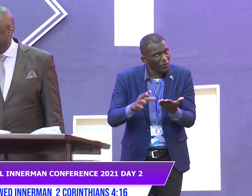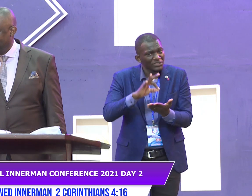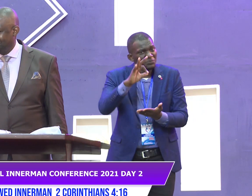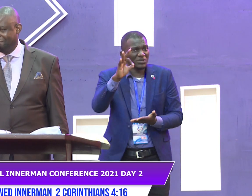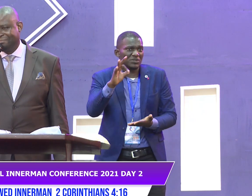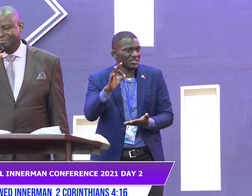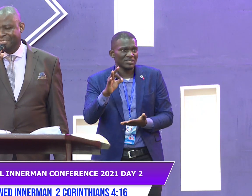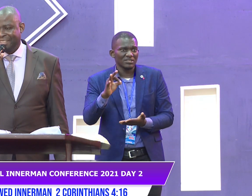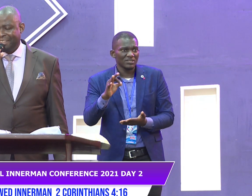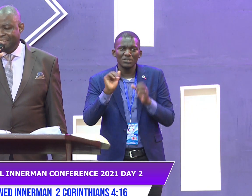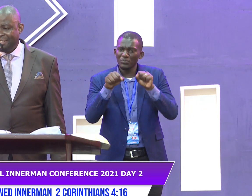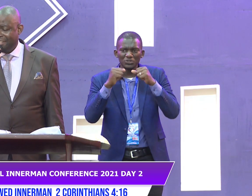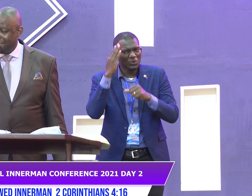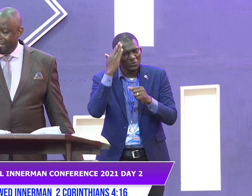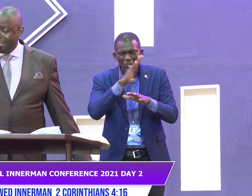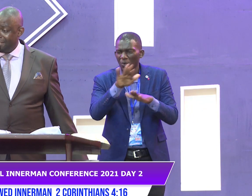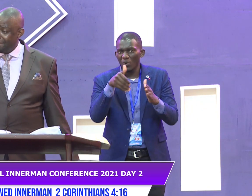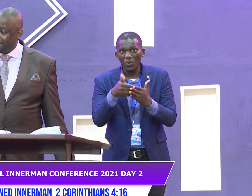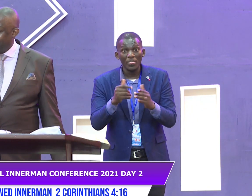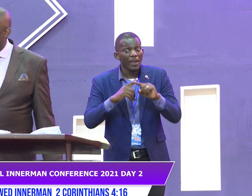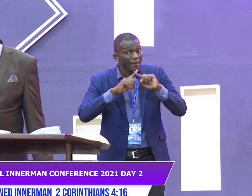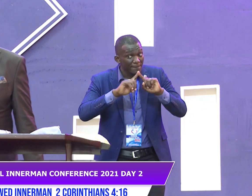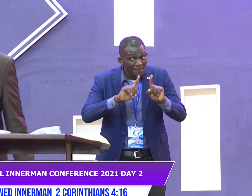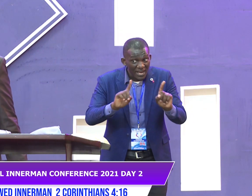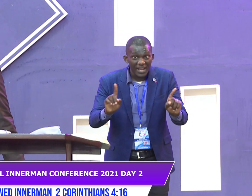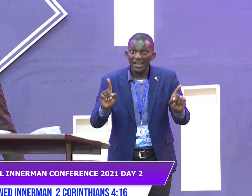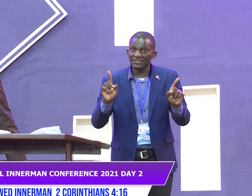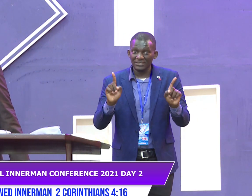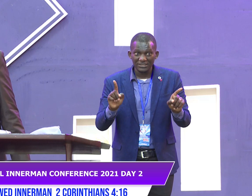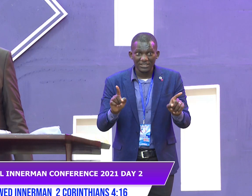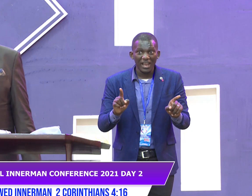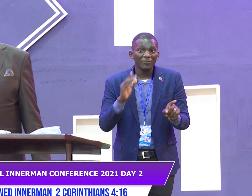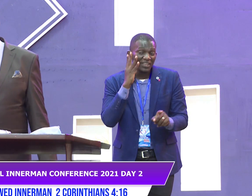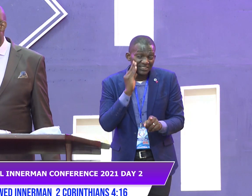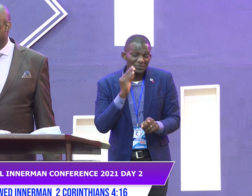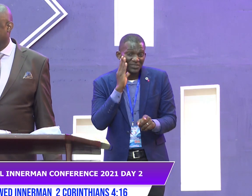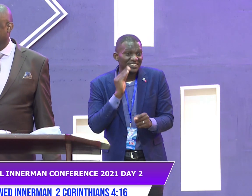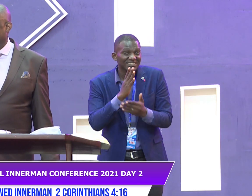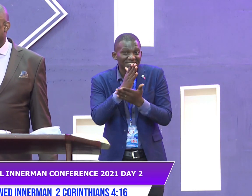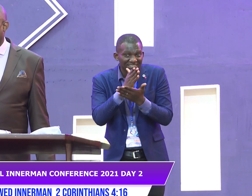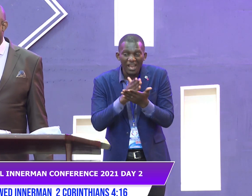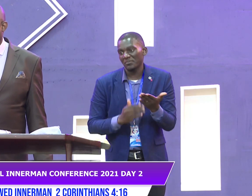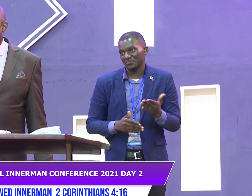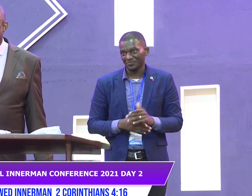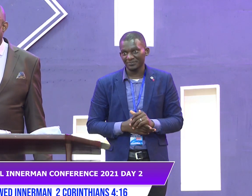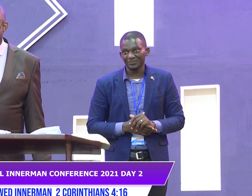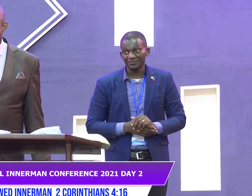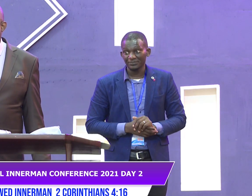The works of the Holy Spirit, I cannot know all of them. But I've passed through them, some of them.